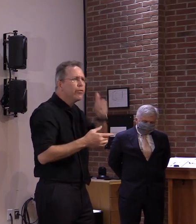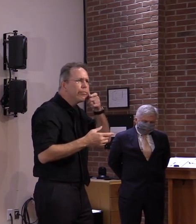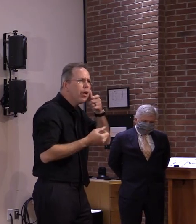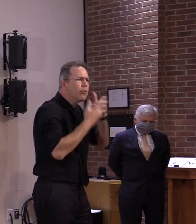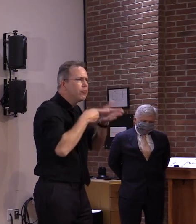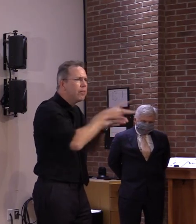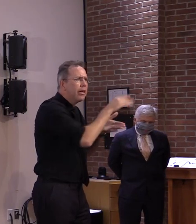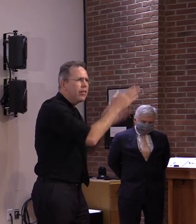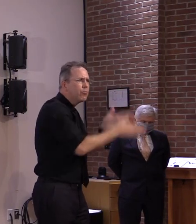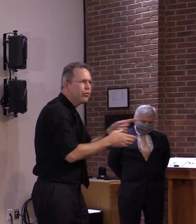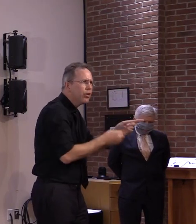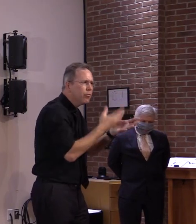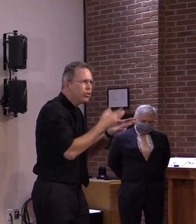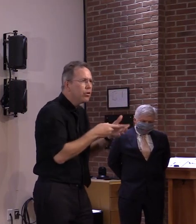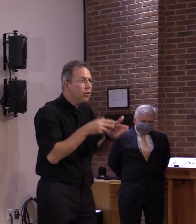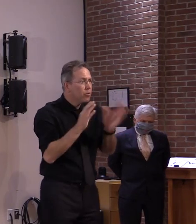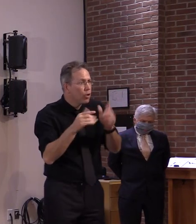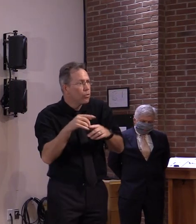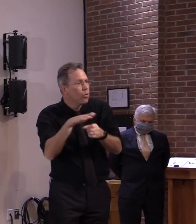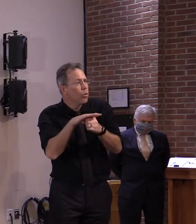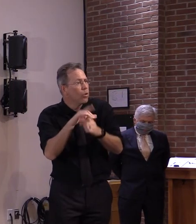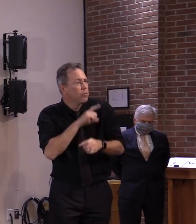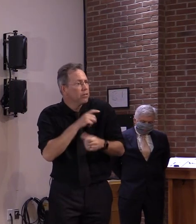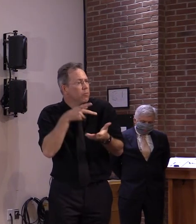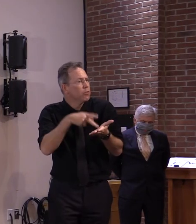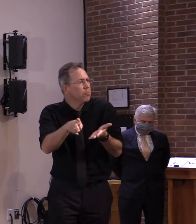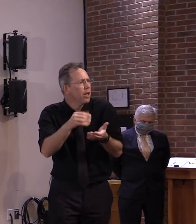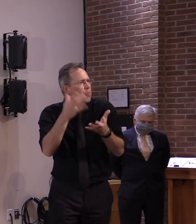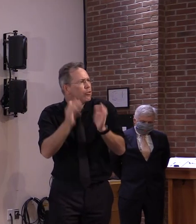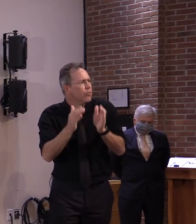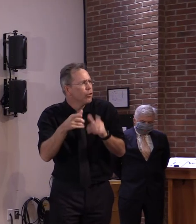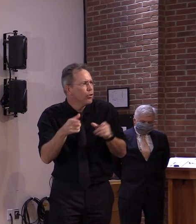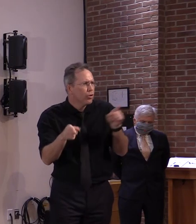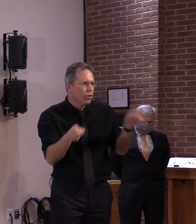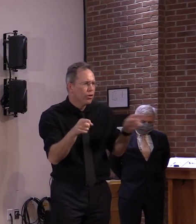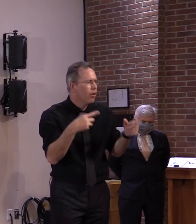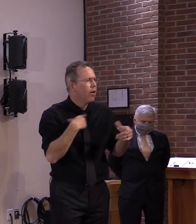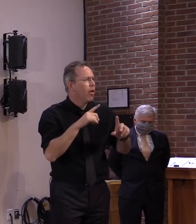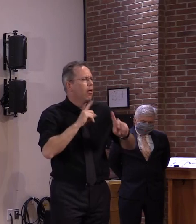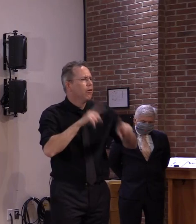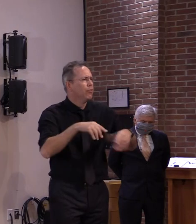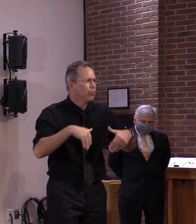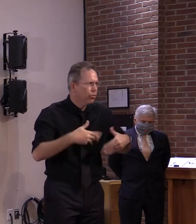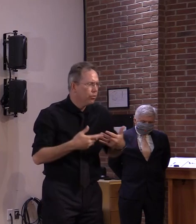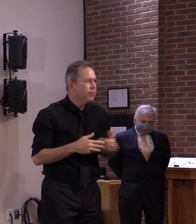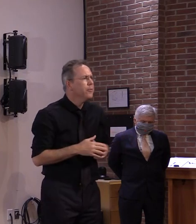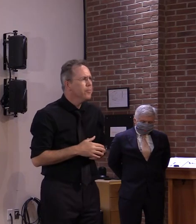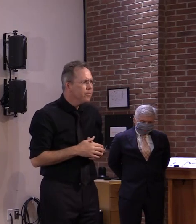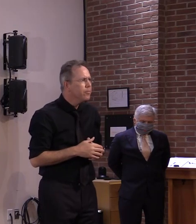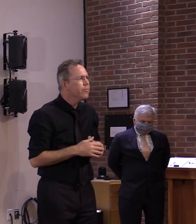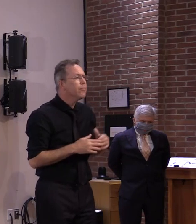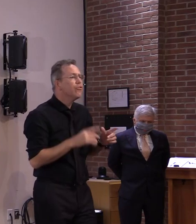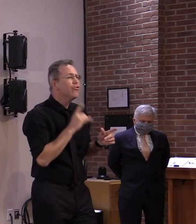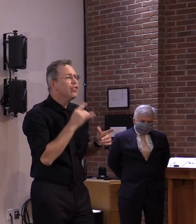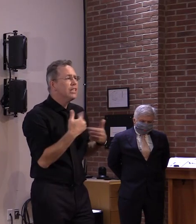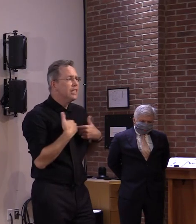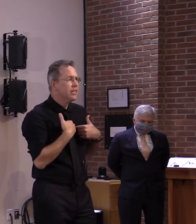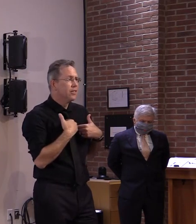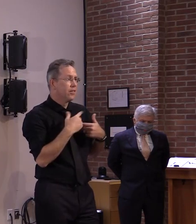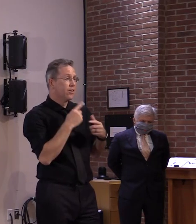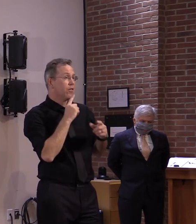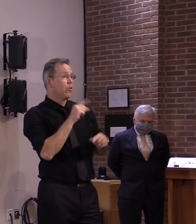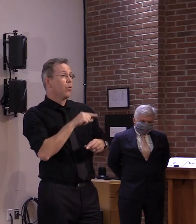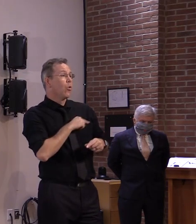50% of agencies that don't get their services through the state, in part because the quality of the regional